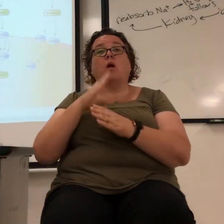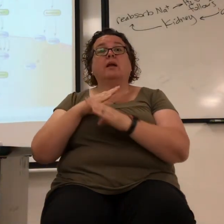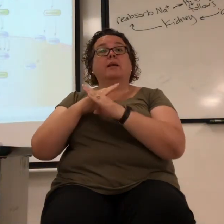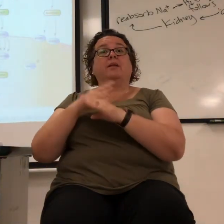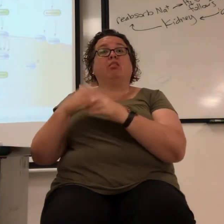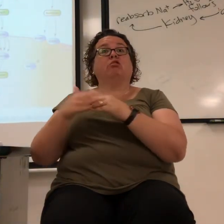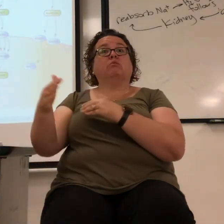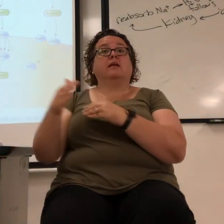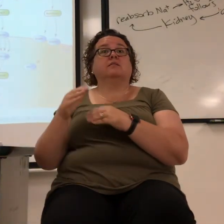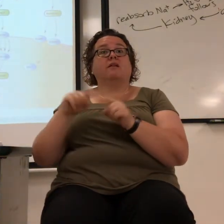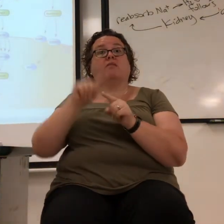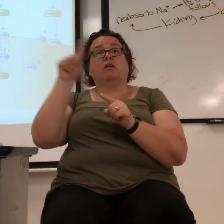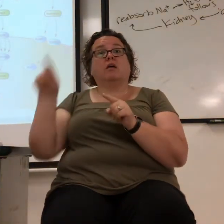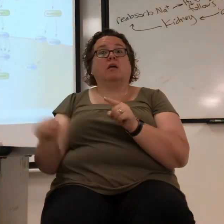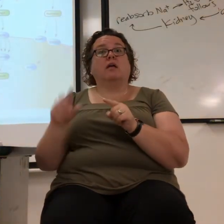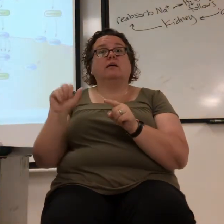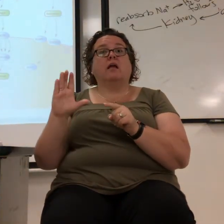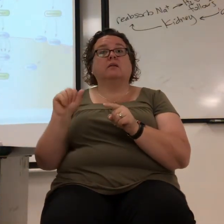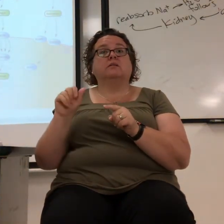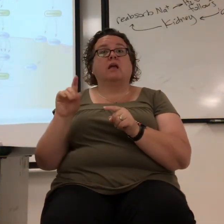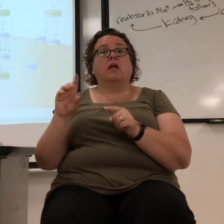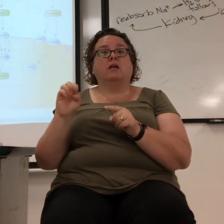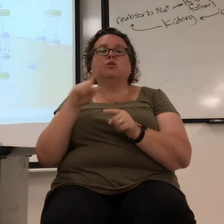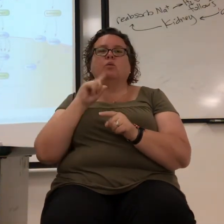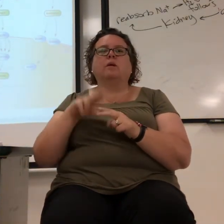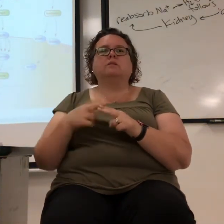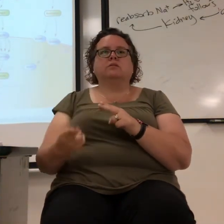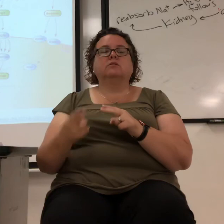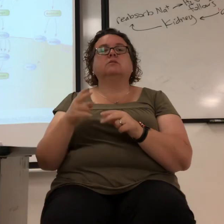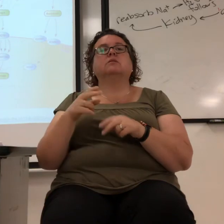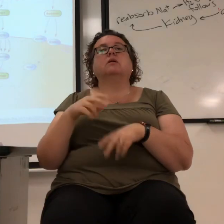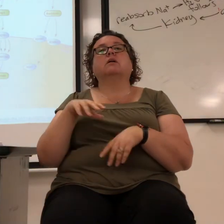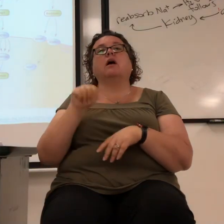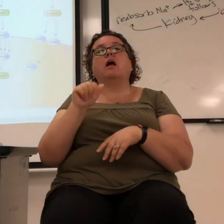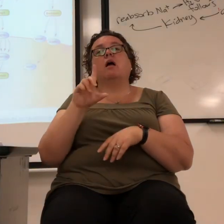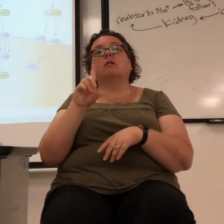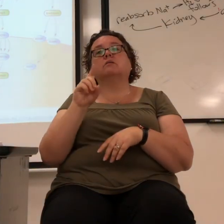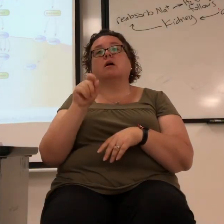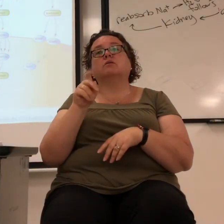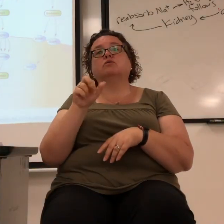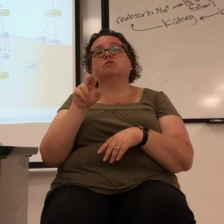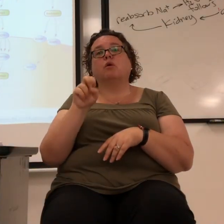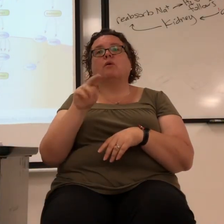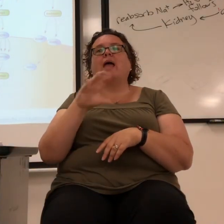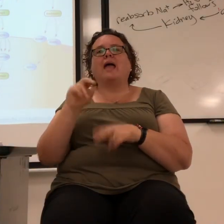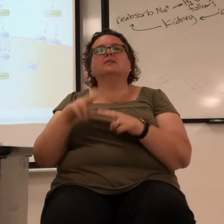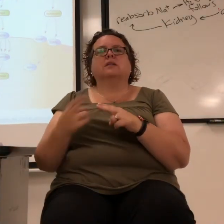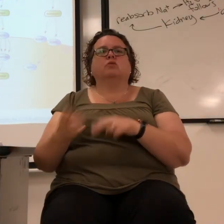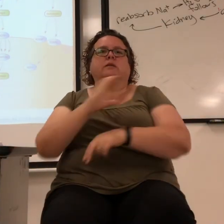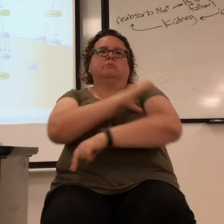cascade, you're going to decrease aldosterone levels and decrease blood pressure.